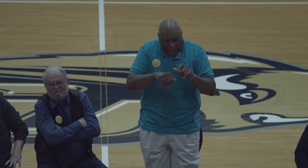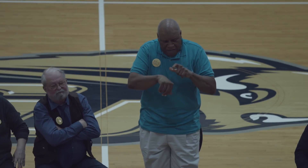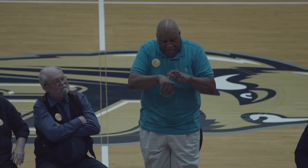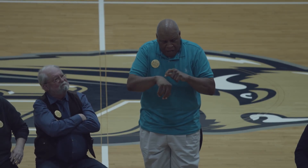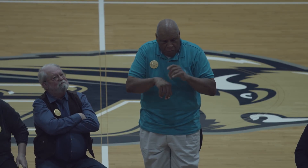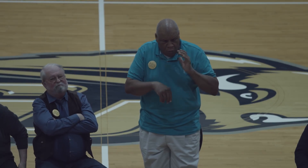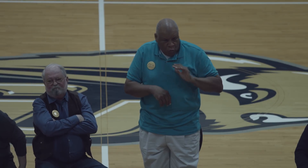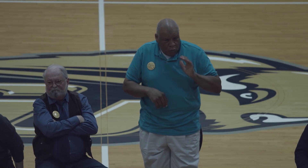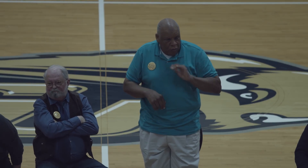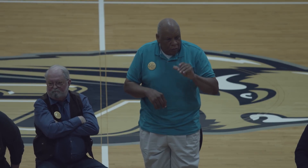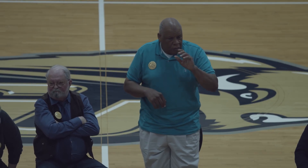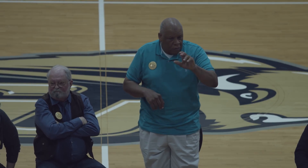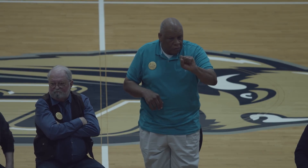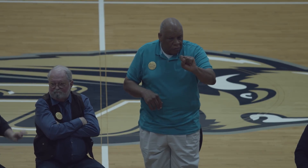But there was this one building.